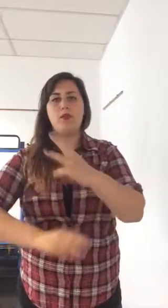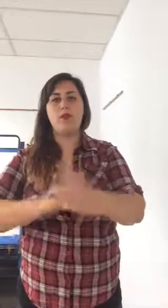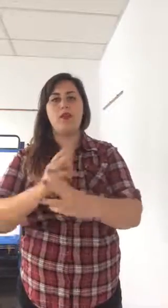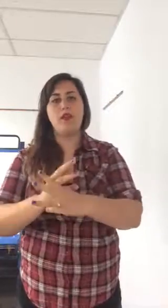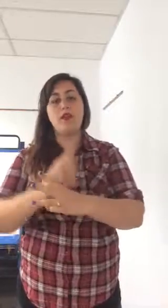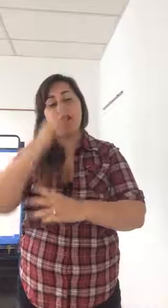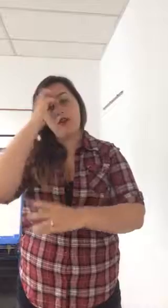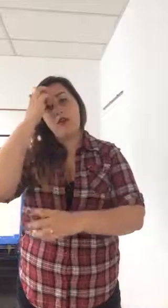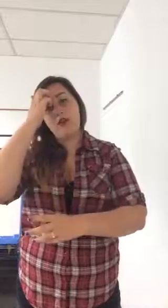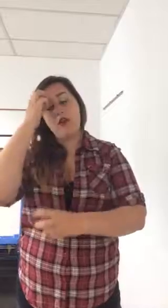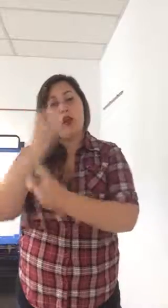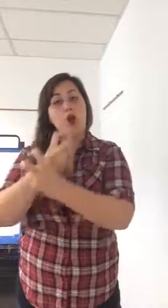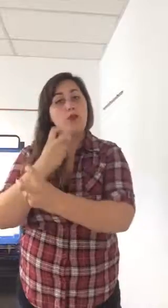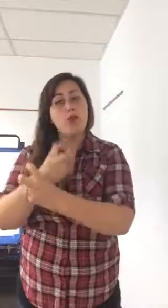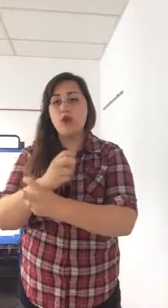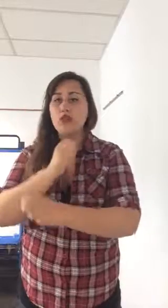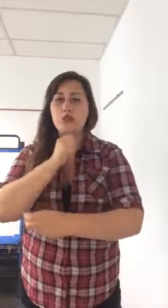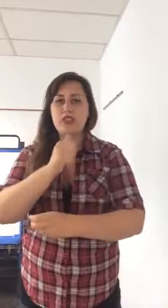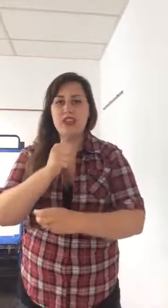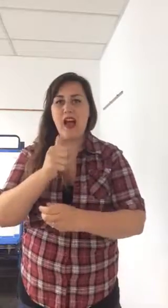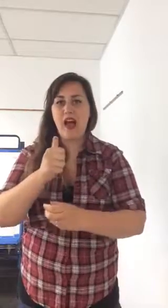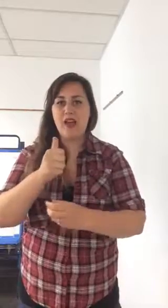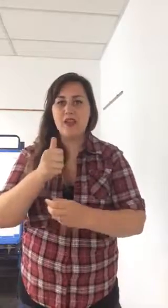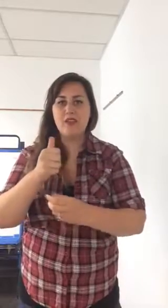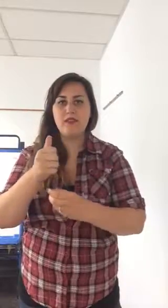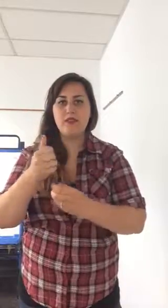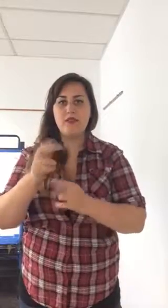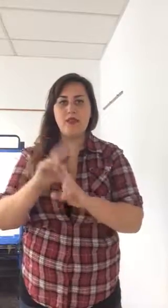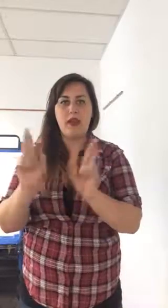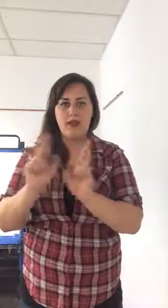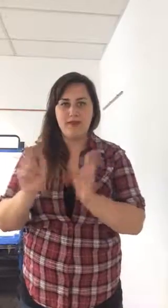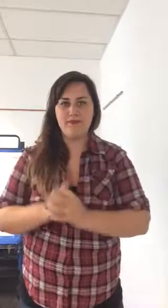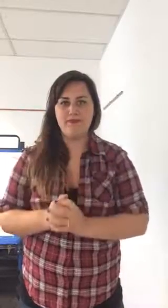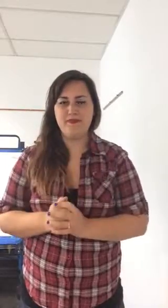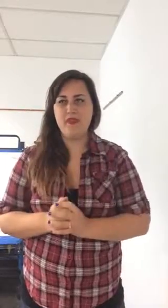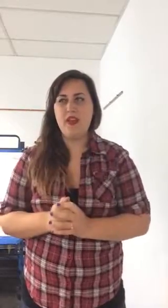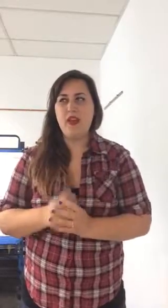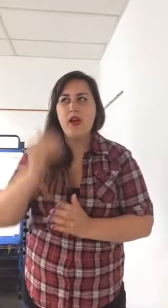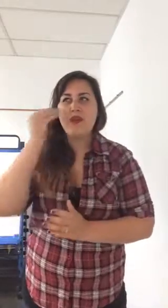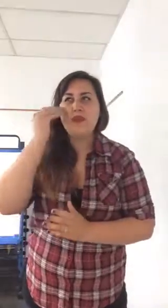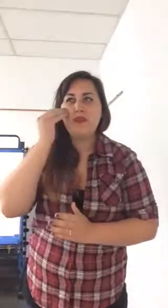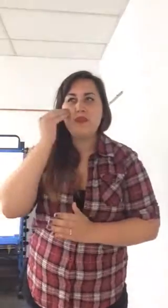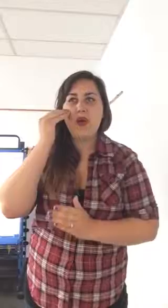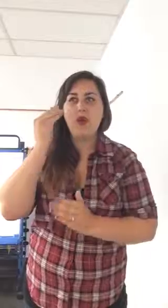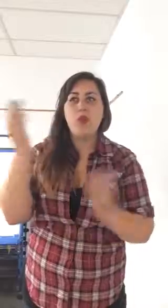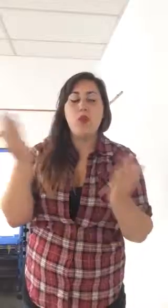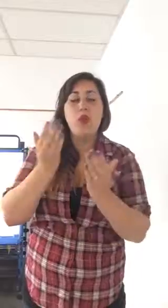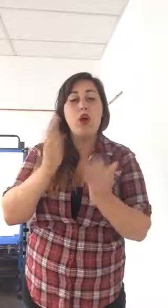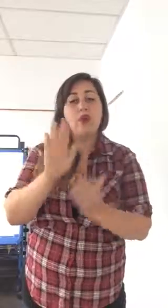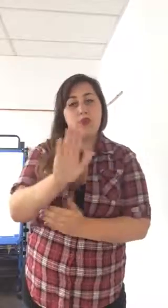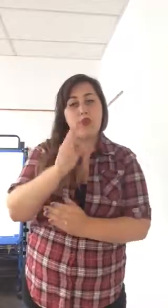our bones were not exactly the way they are now. Anybody have any idea of what our bones were probably like when we were born? Gary?